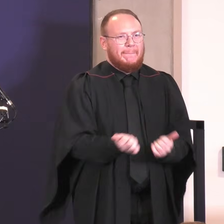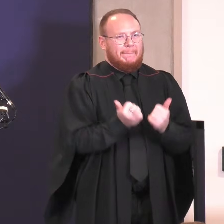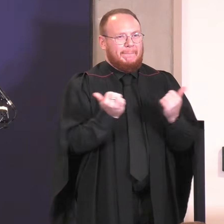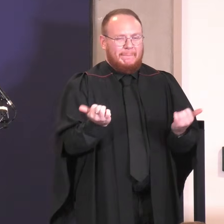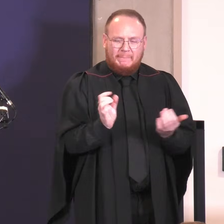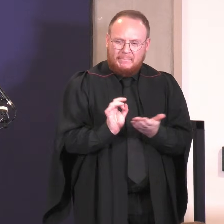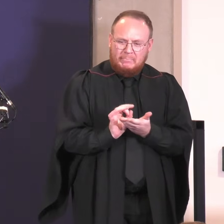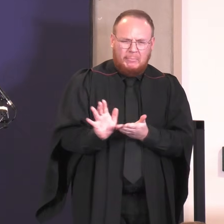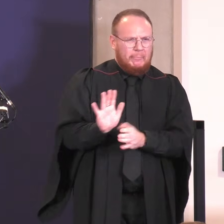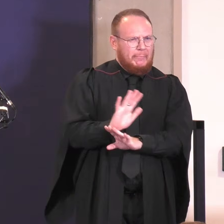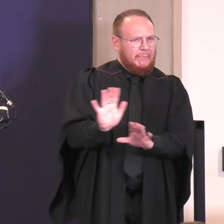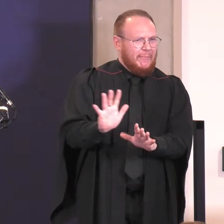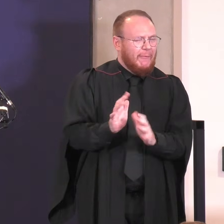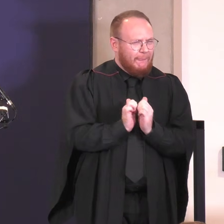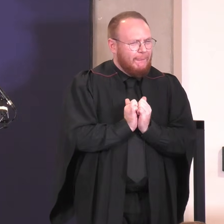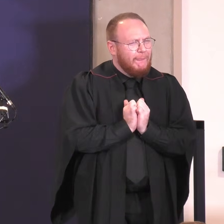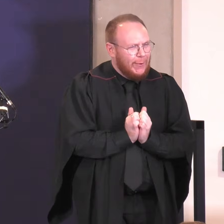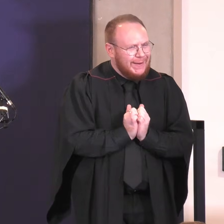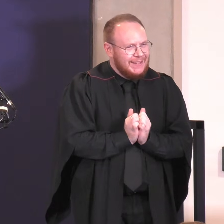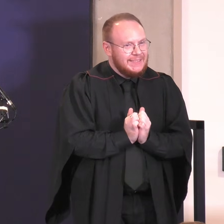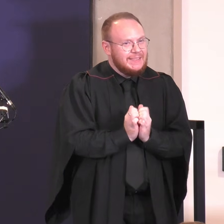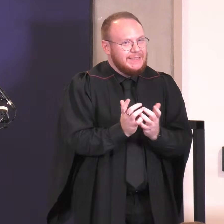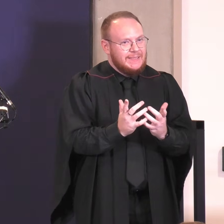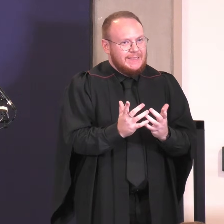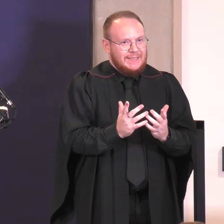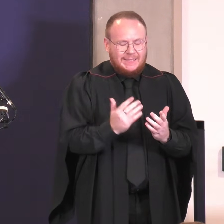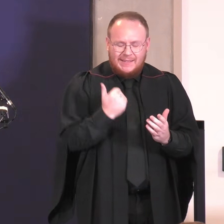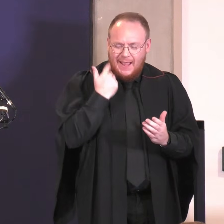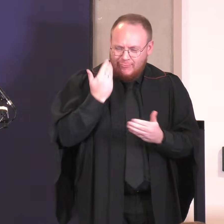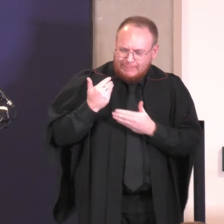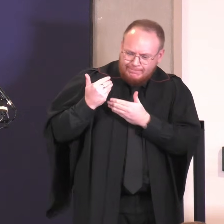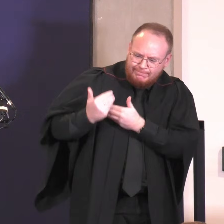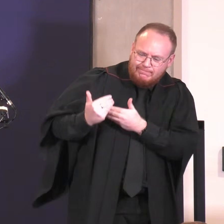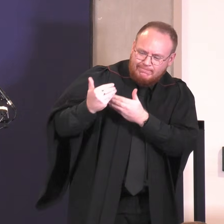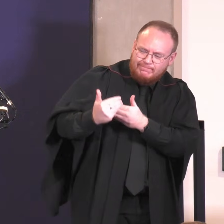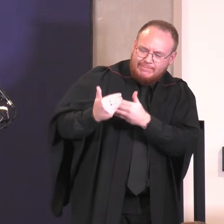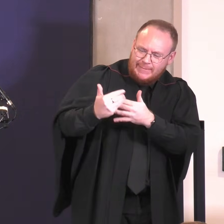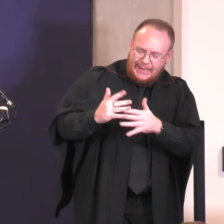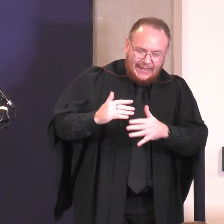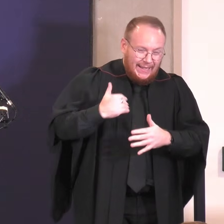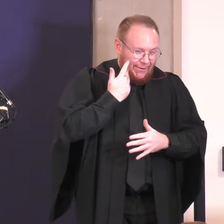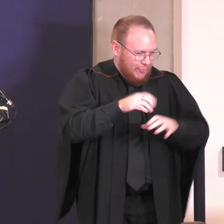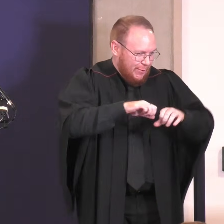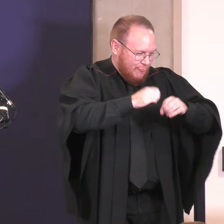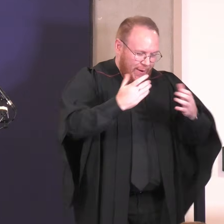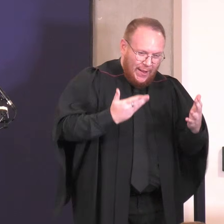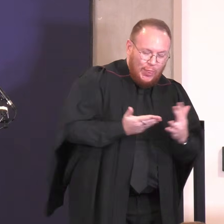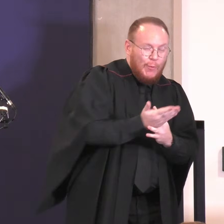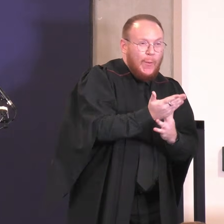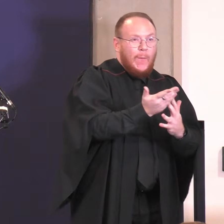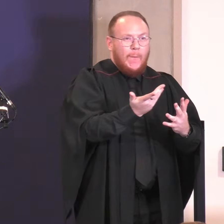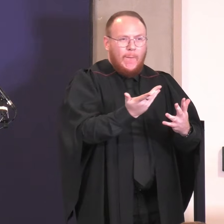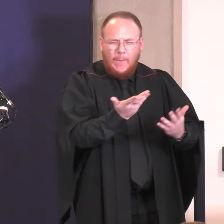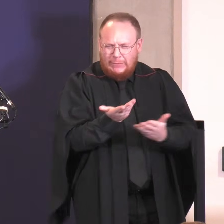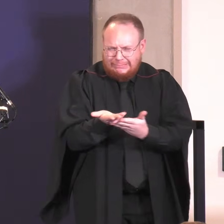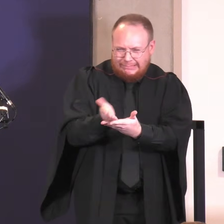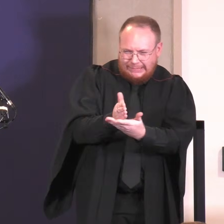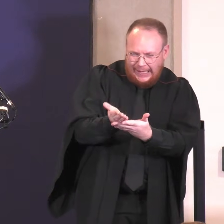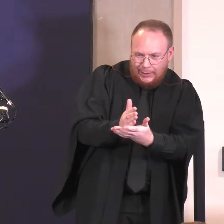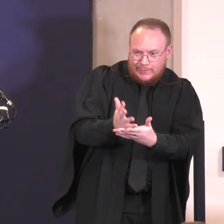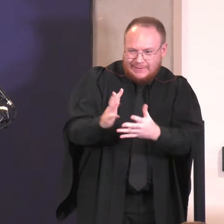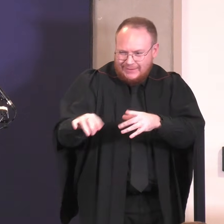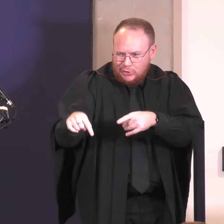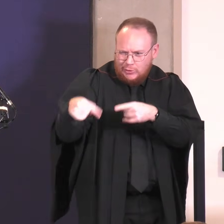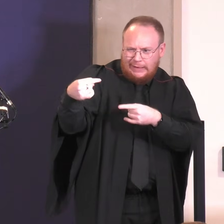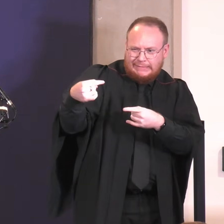in fondness. Because every chapter we've written here, every breakthrough, every doubt, and every challenge we've miraculously conquered at